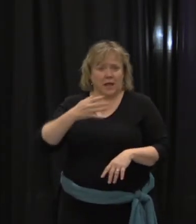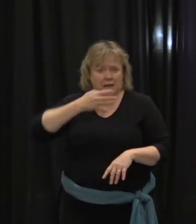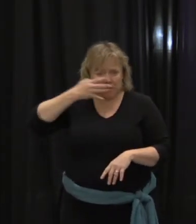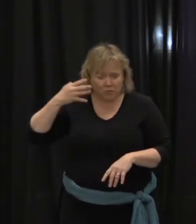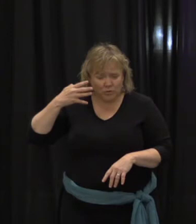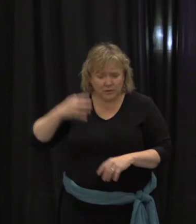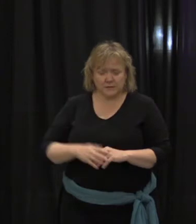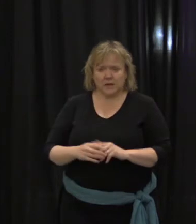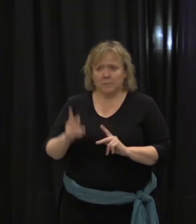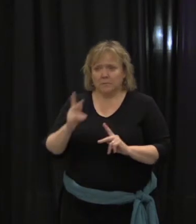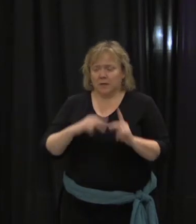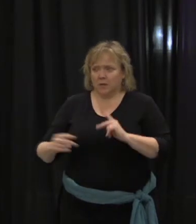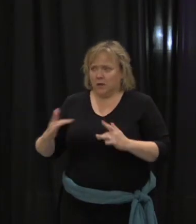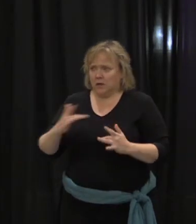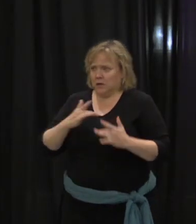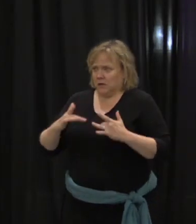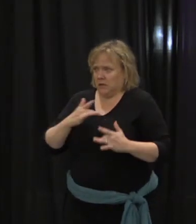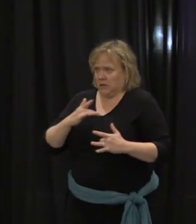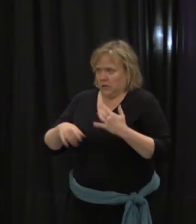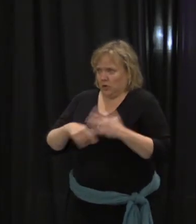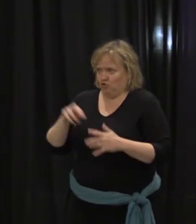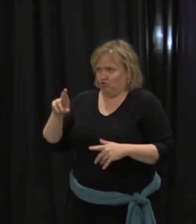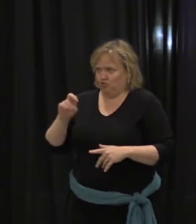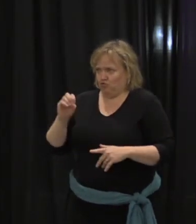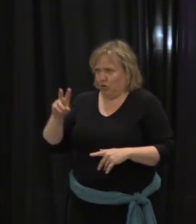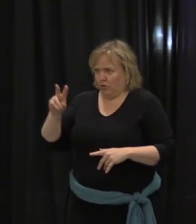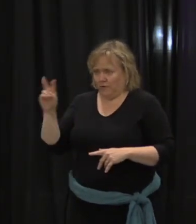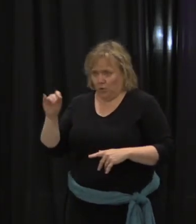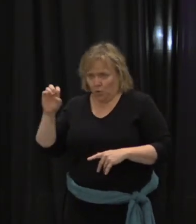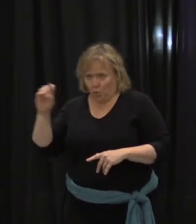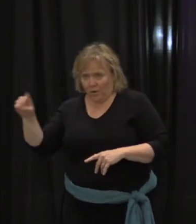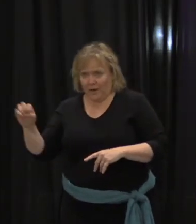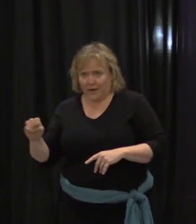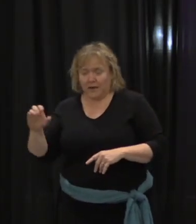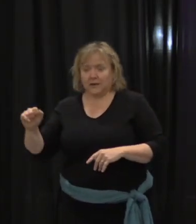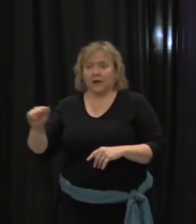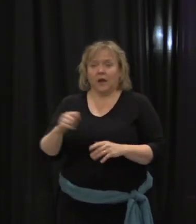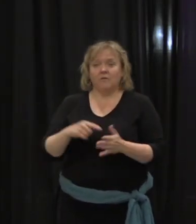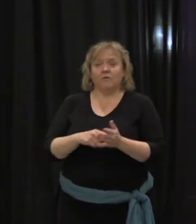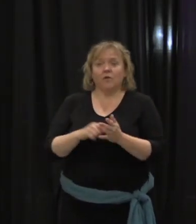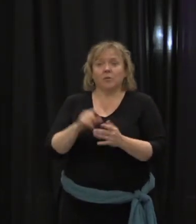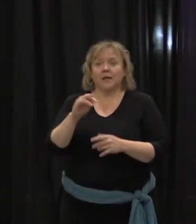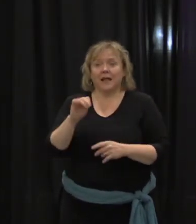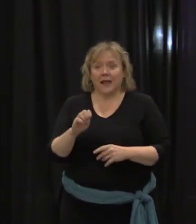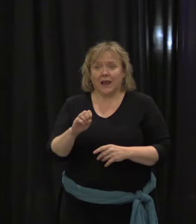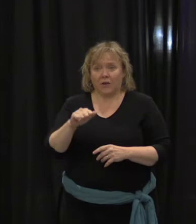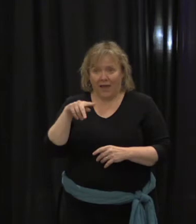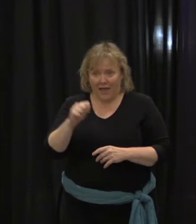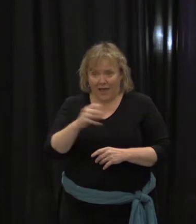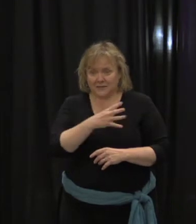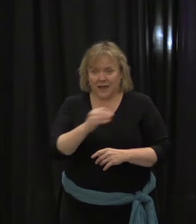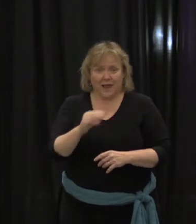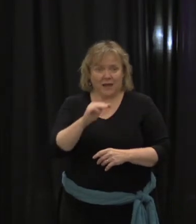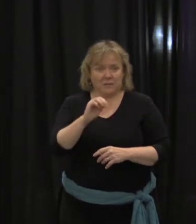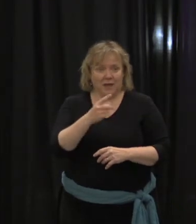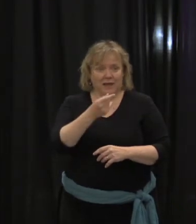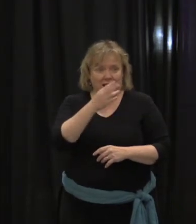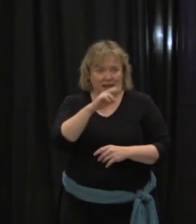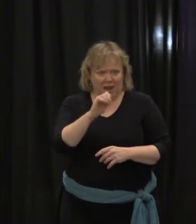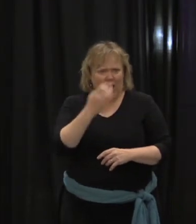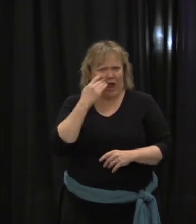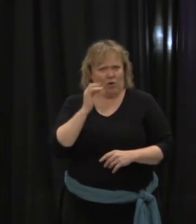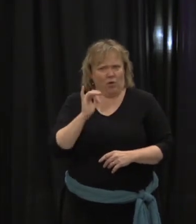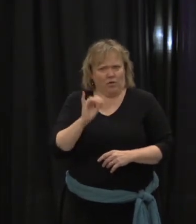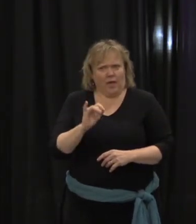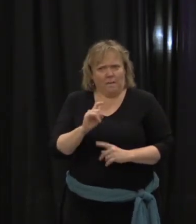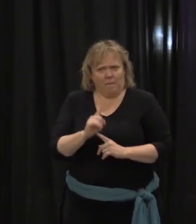of Roe v. Wade, the Affordable Care Act, and Medicare. So this is a moment of resistance, I know that. But I want to